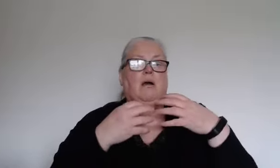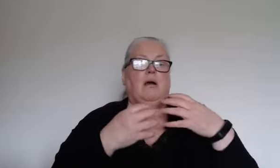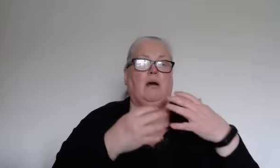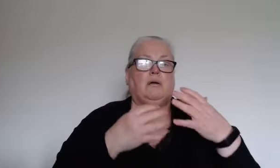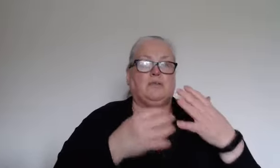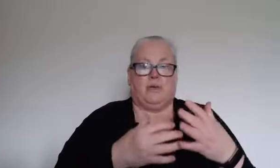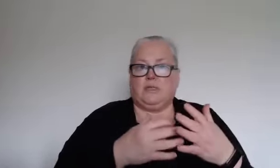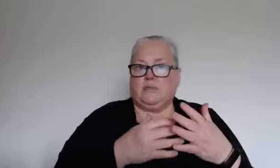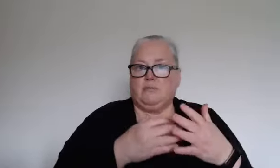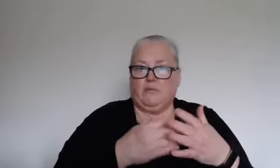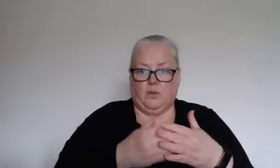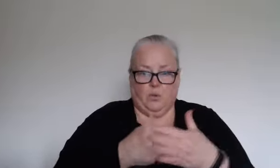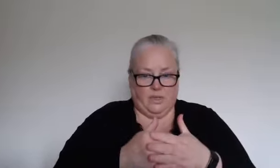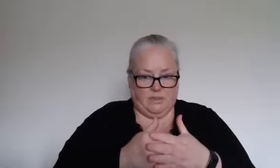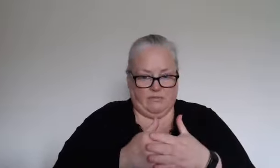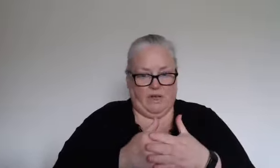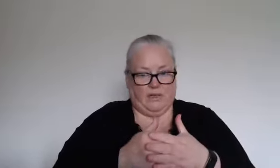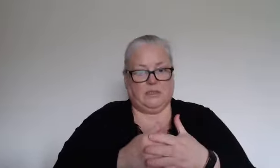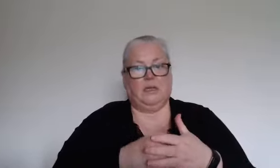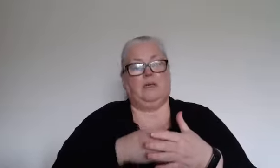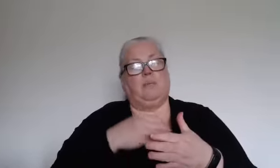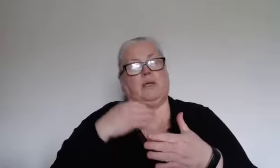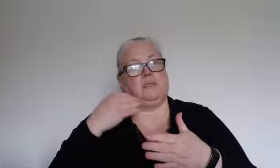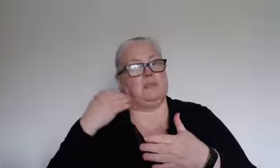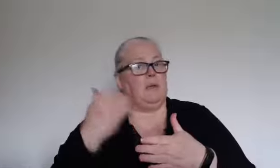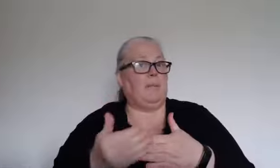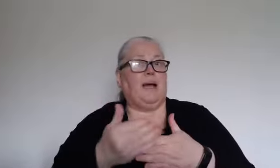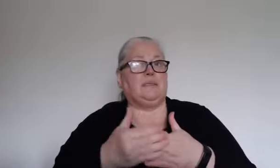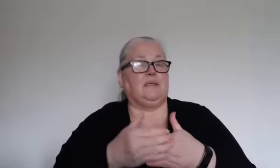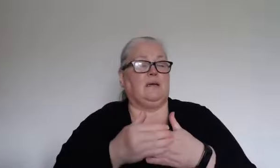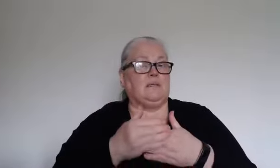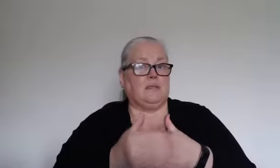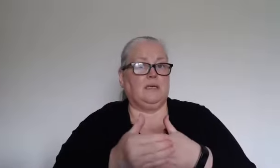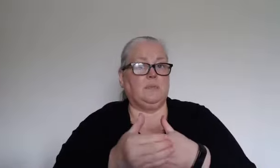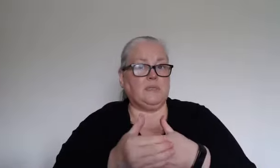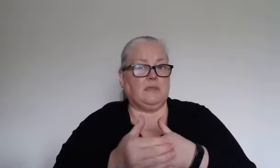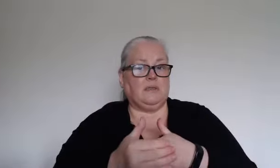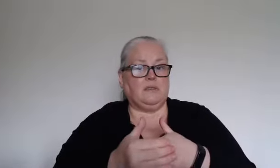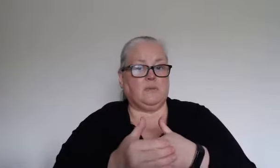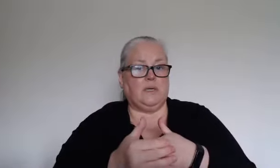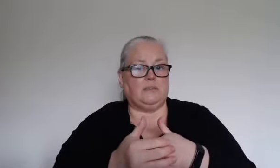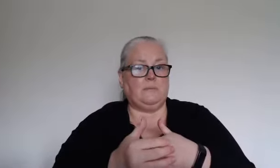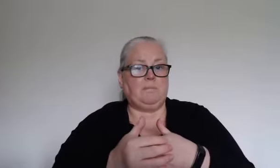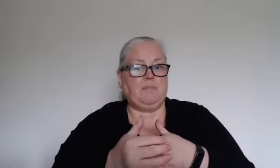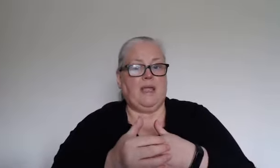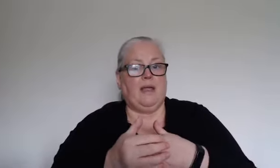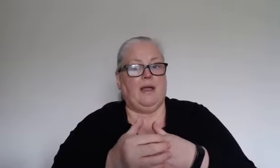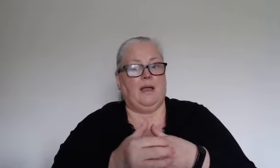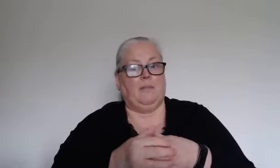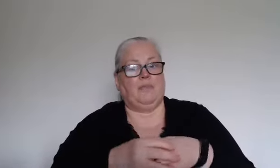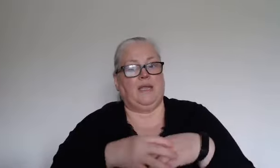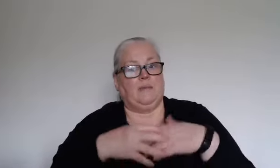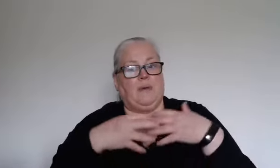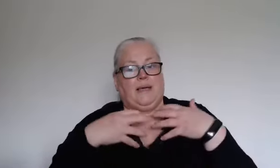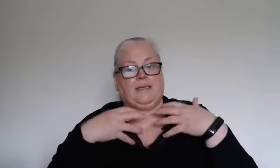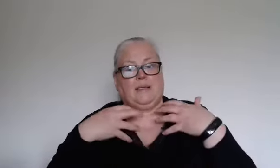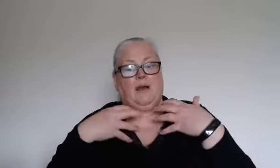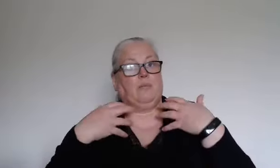our stress feel worse, in fact, because it's impacting our sleep cycle as well. It impacts our